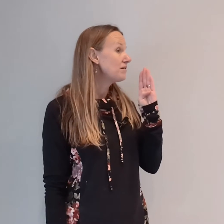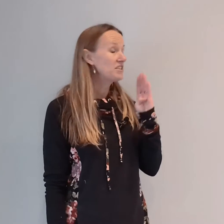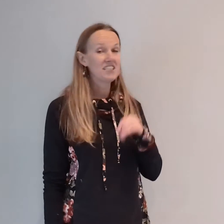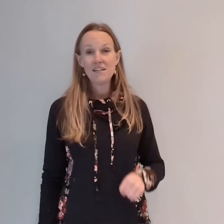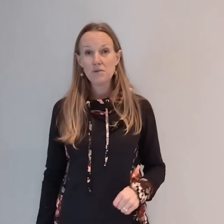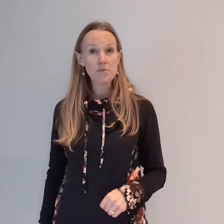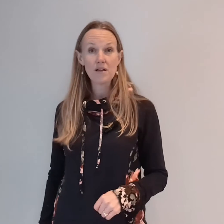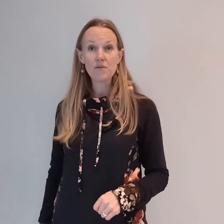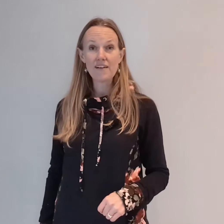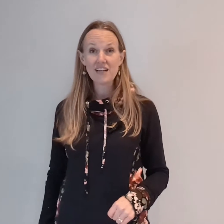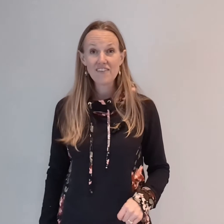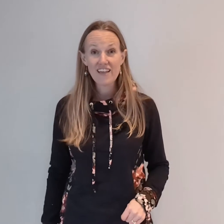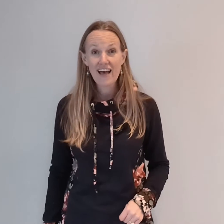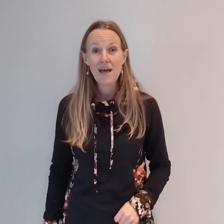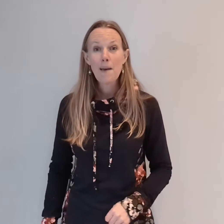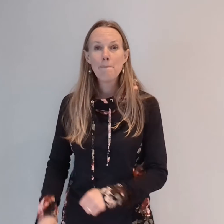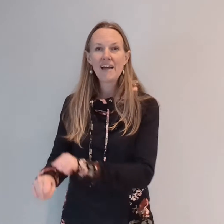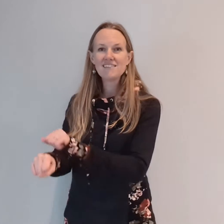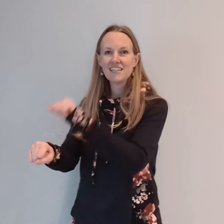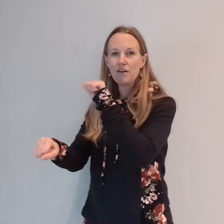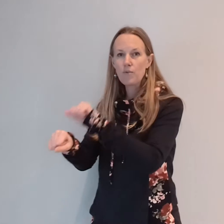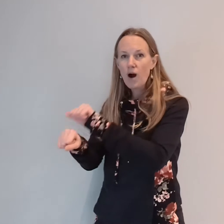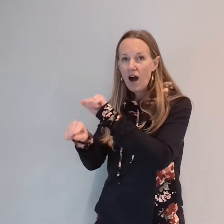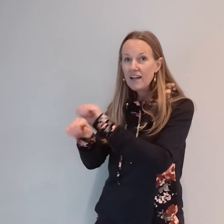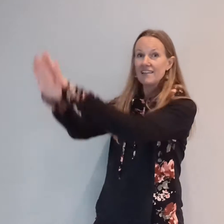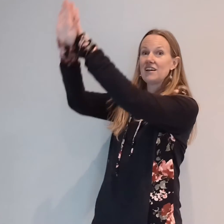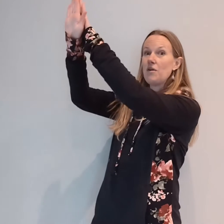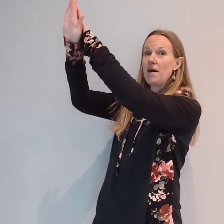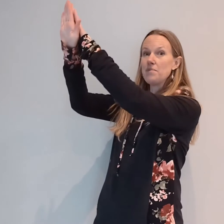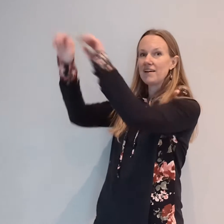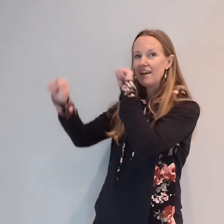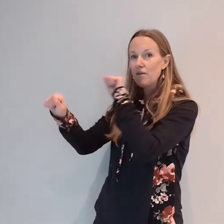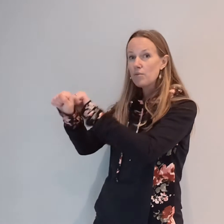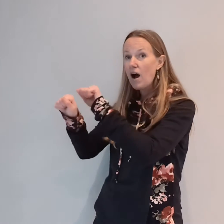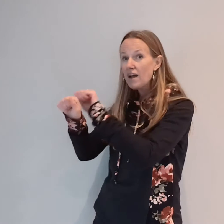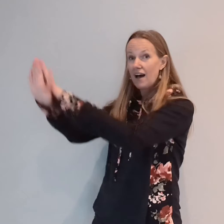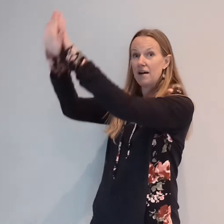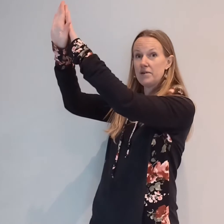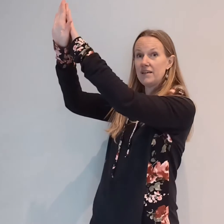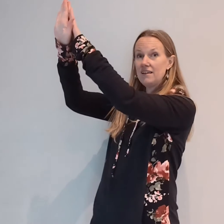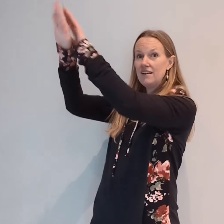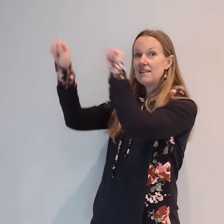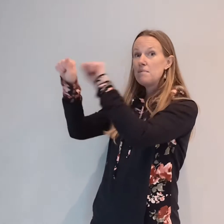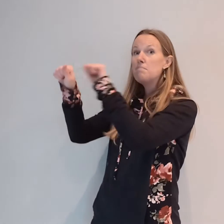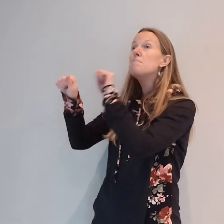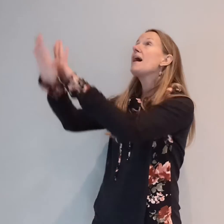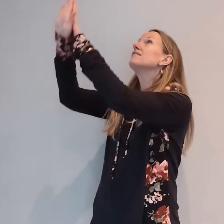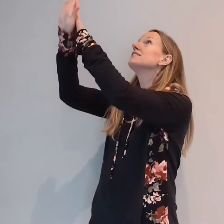your chin, but you probably won't have time for that. Mountain, rock, and then go up, okay? Rock up. The